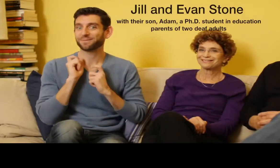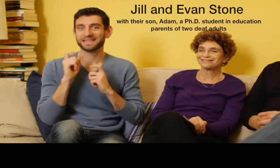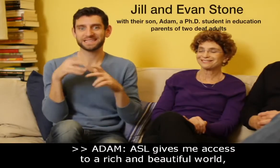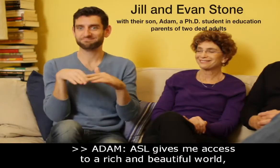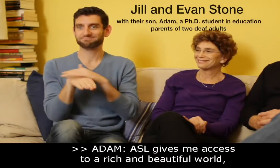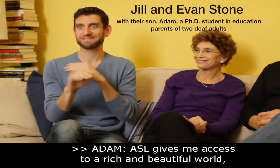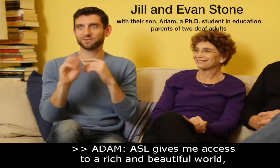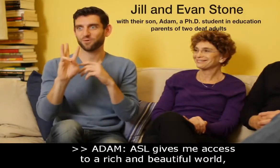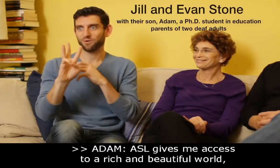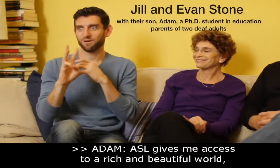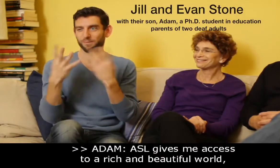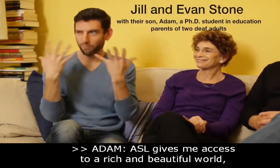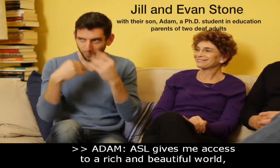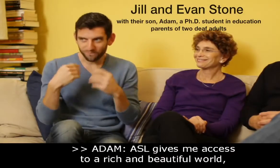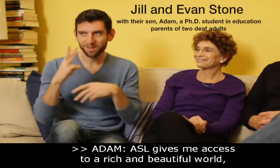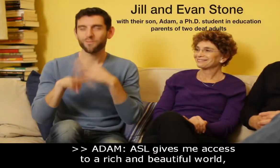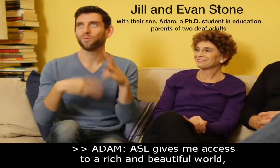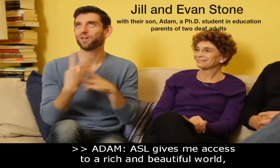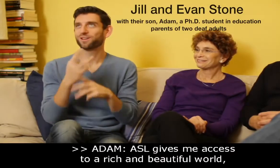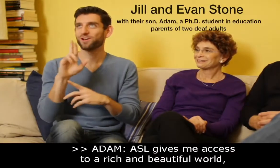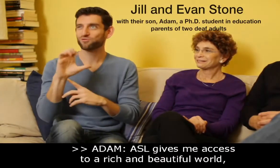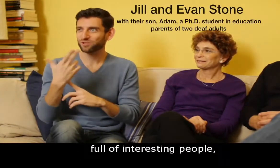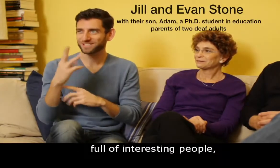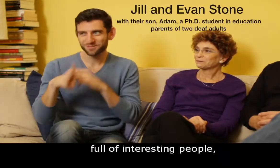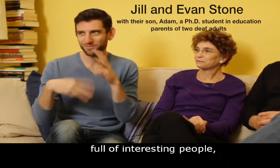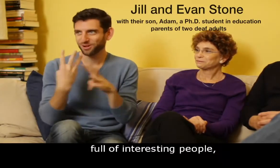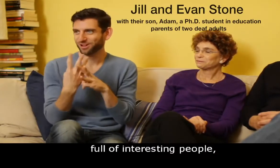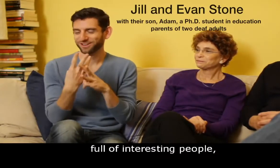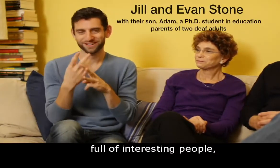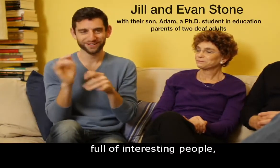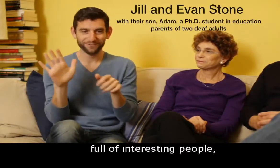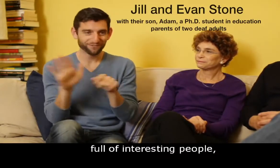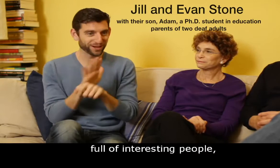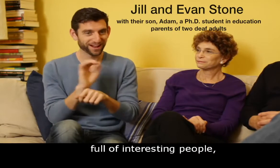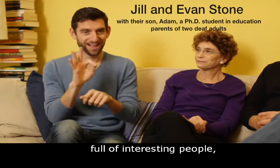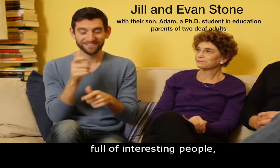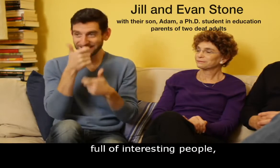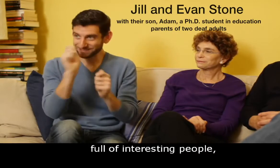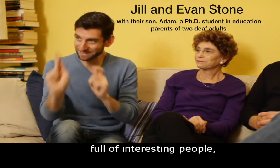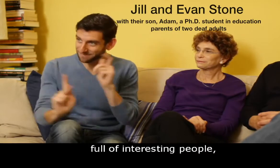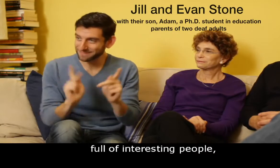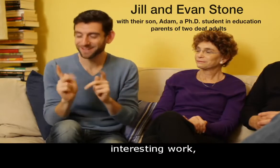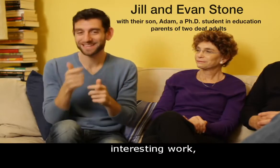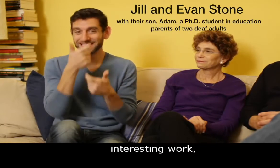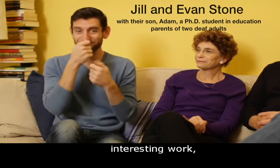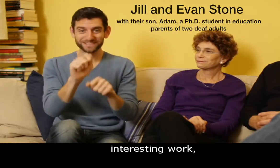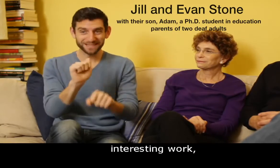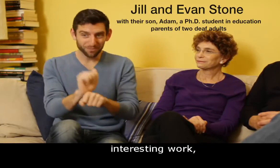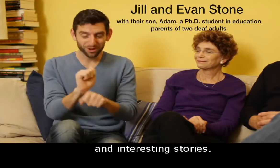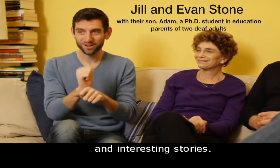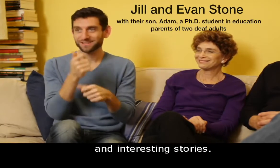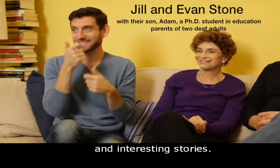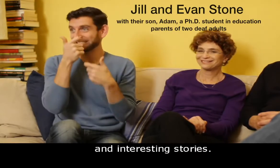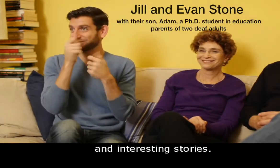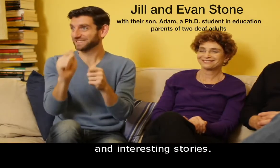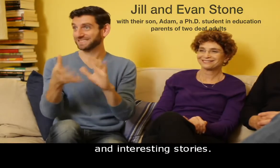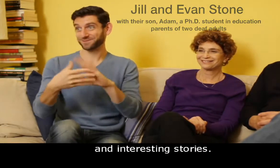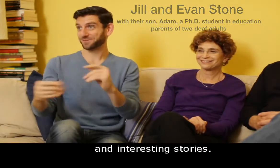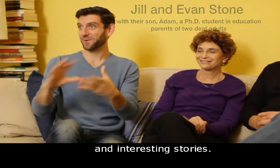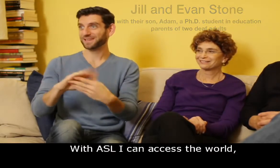I think ASL gives me access to a beautiful world, a very rich world full of interesting people and interesting work and